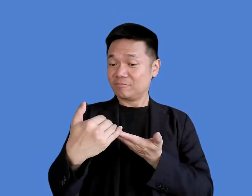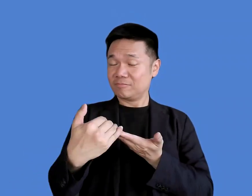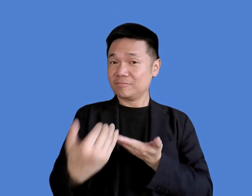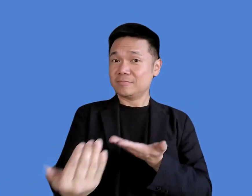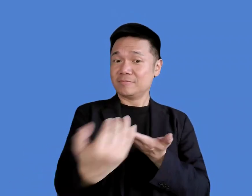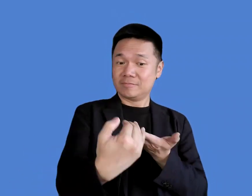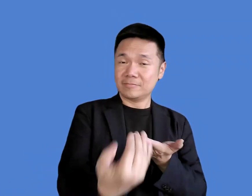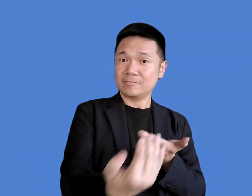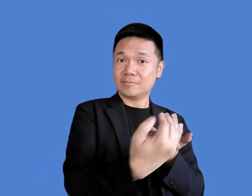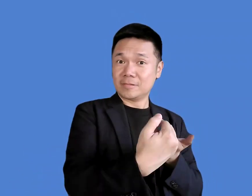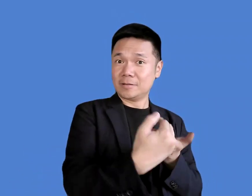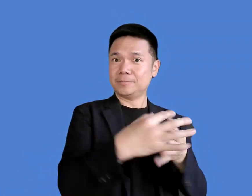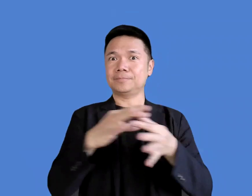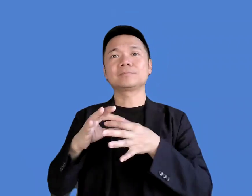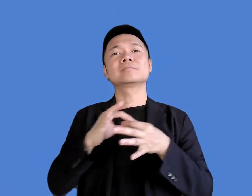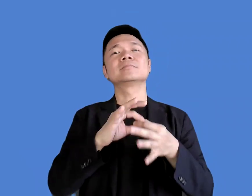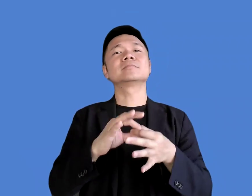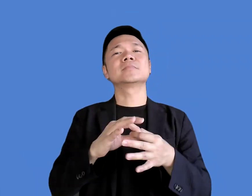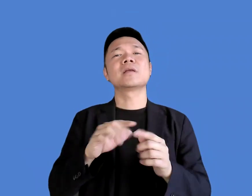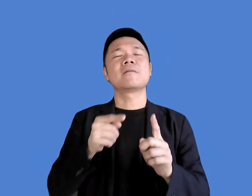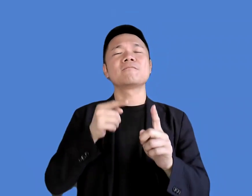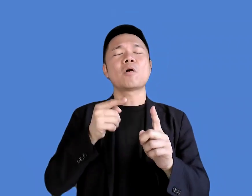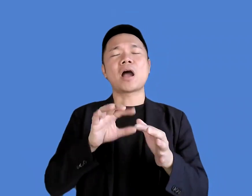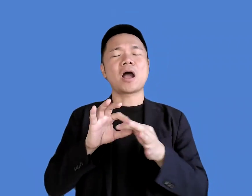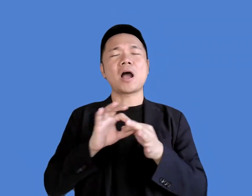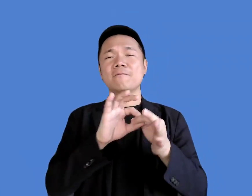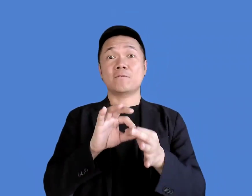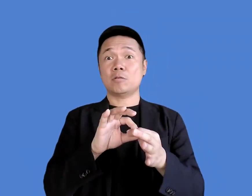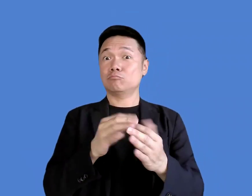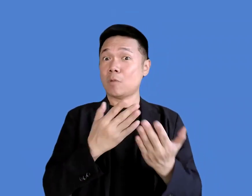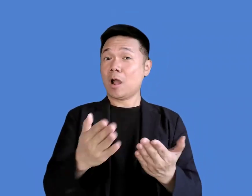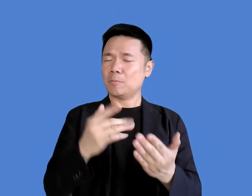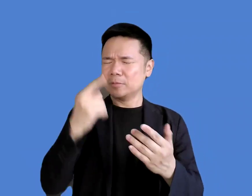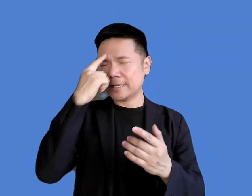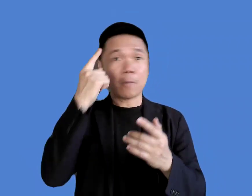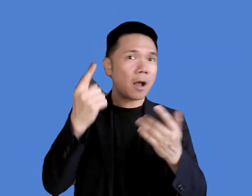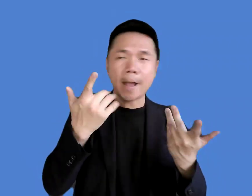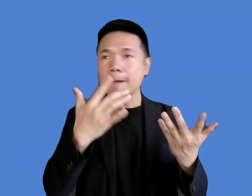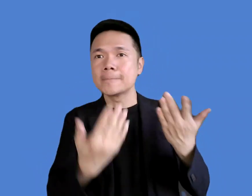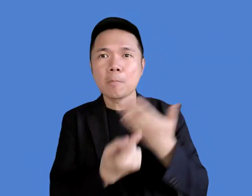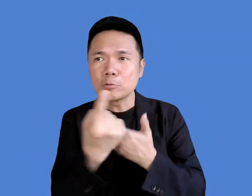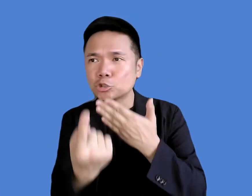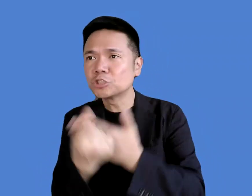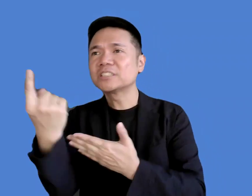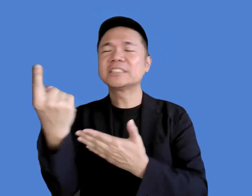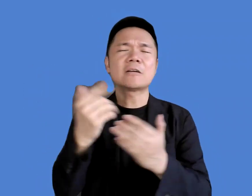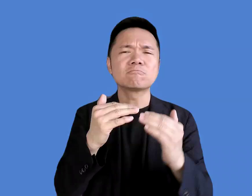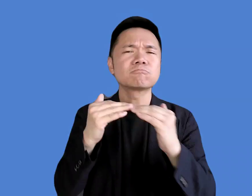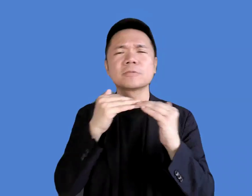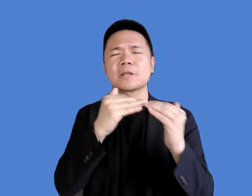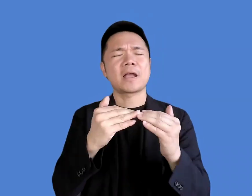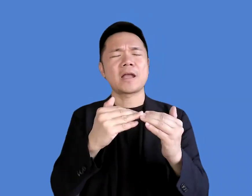our action, create and forge new partnerships, to leverage the opportunities of innovation to deliver